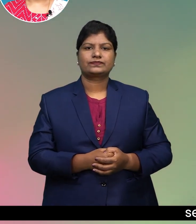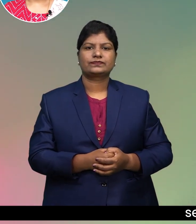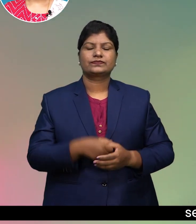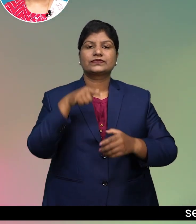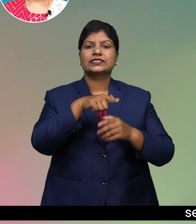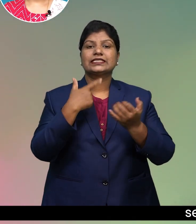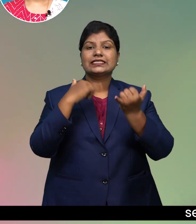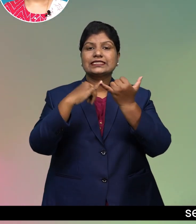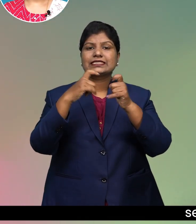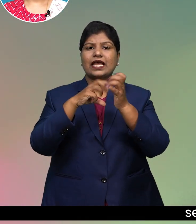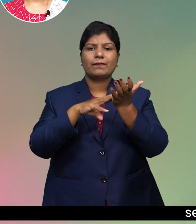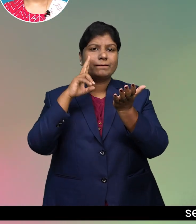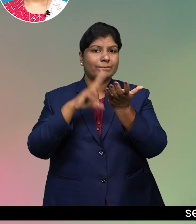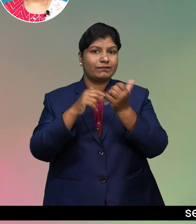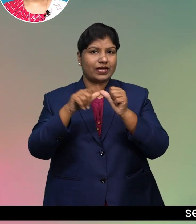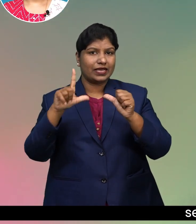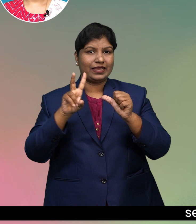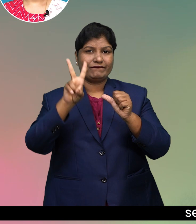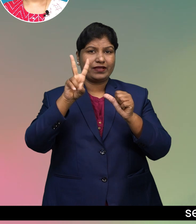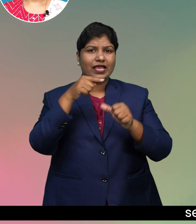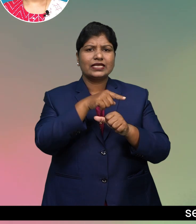seminal vesicles,